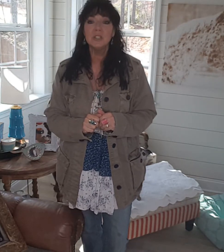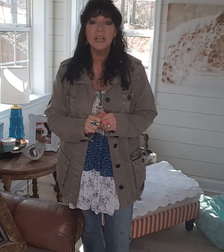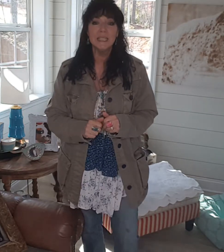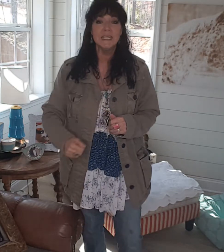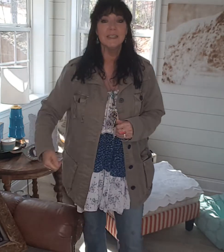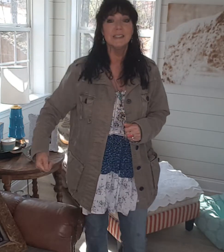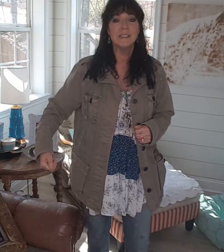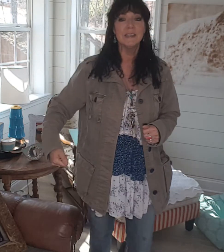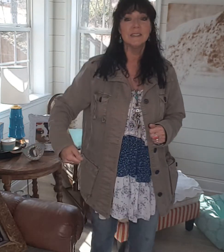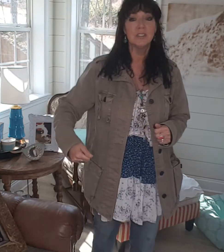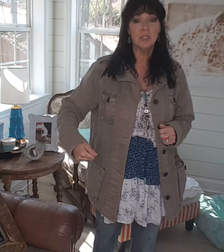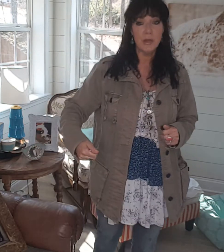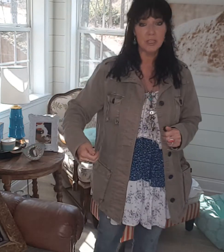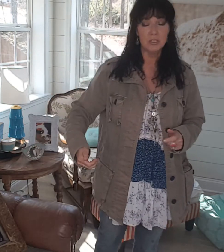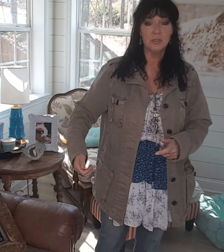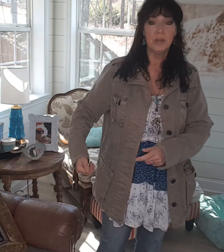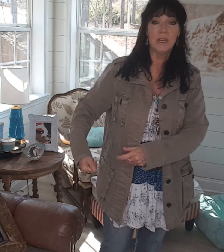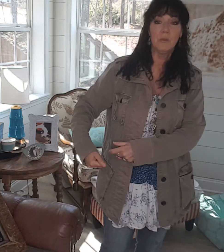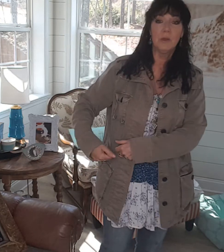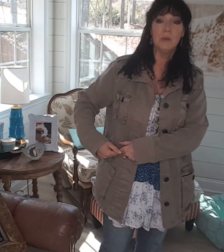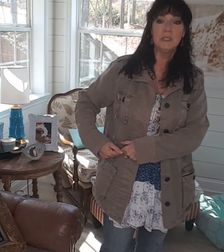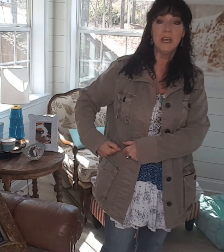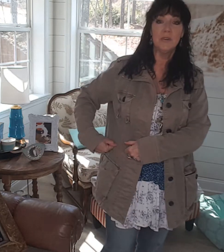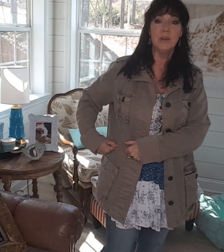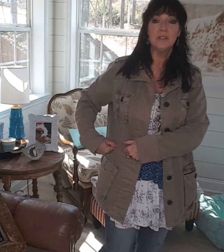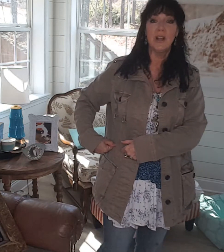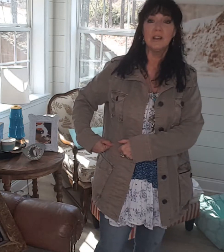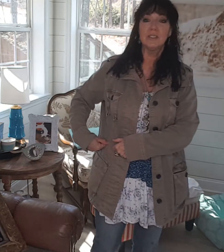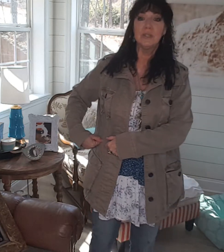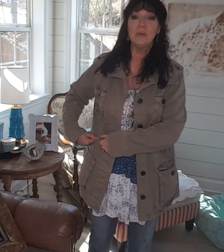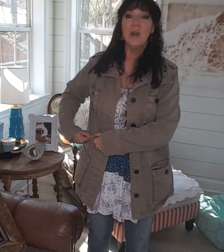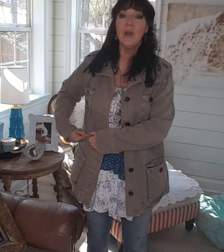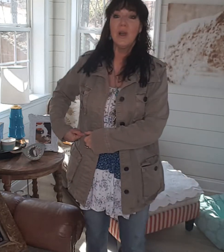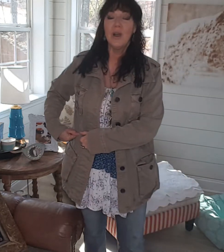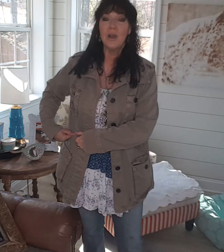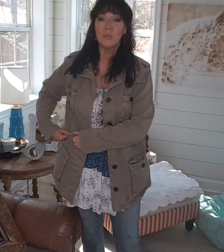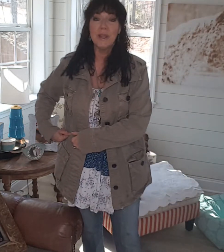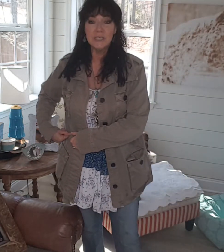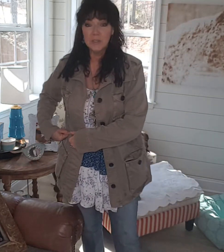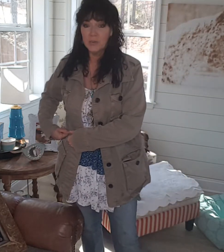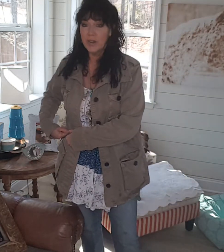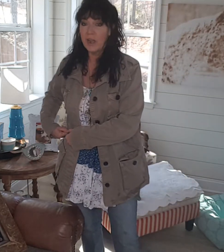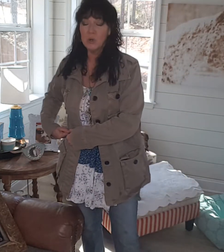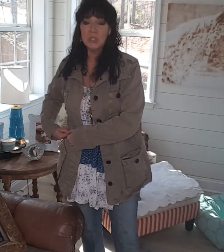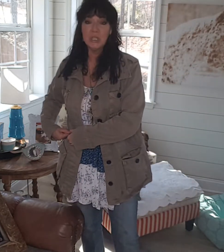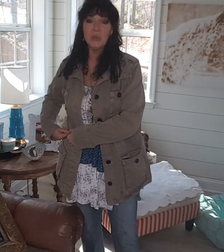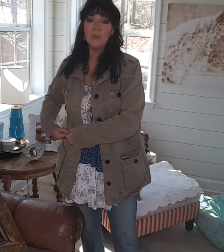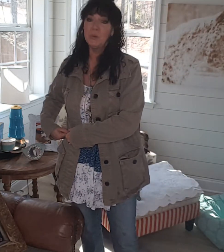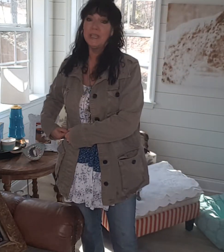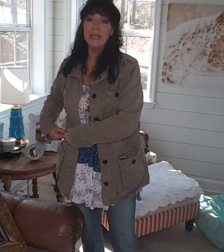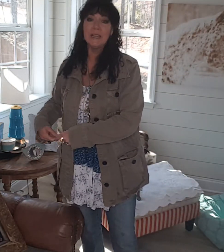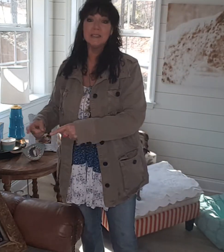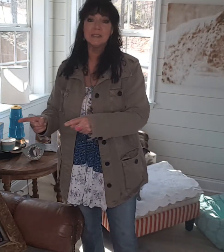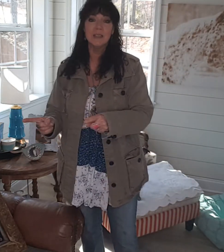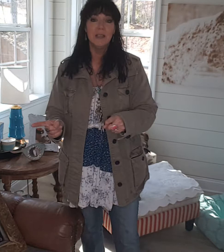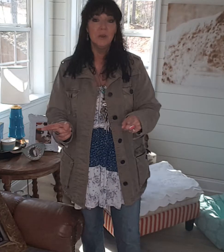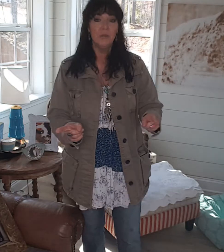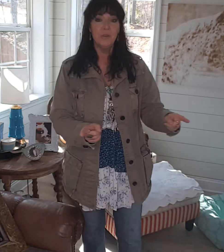training is it's directional training where we tether our dog to our waist for an hour or two on the weekends. If we